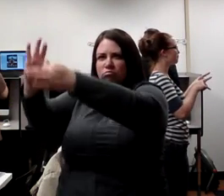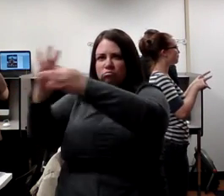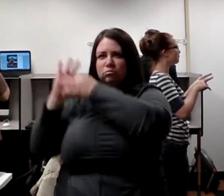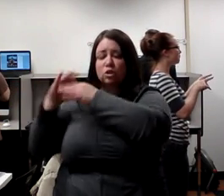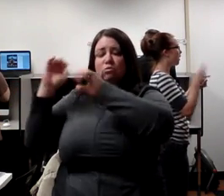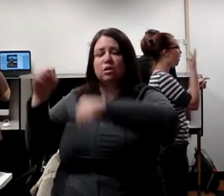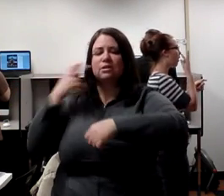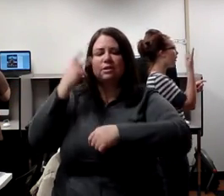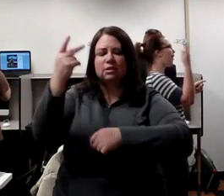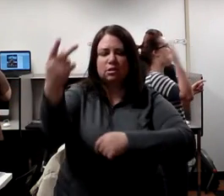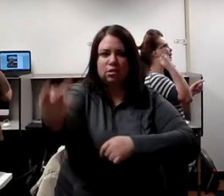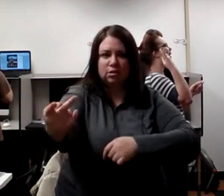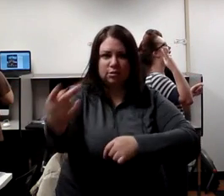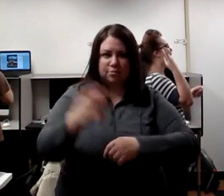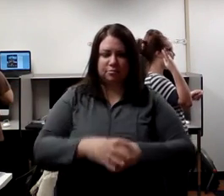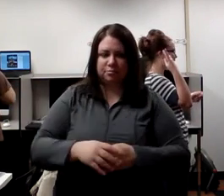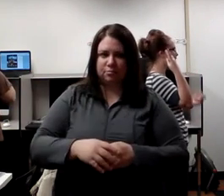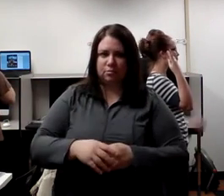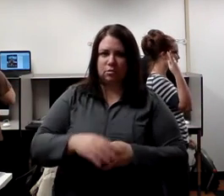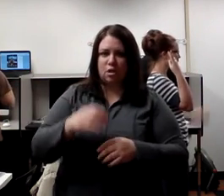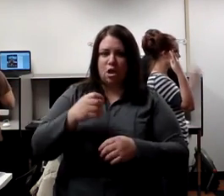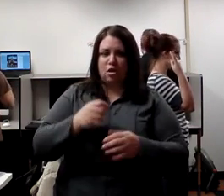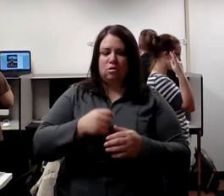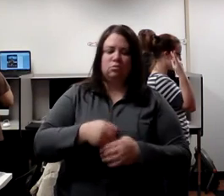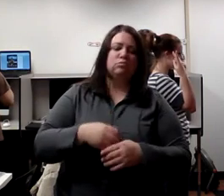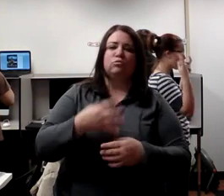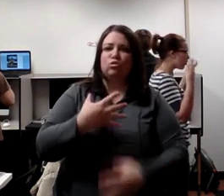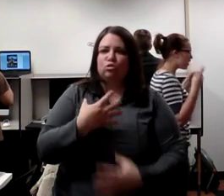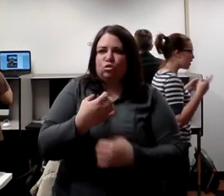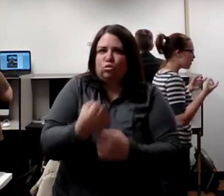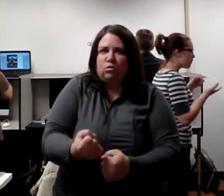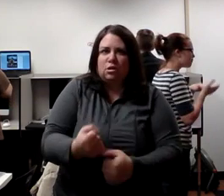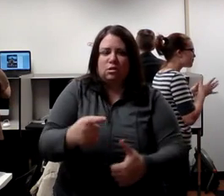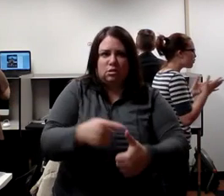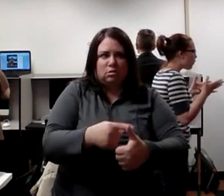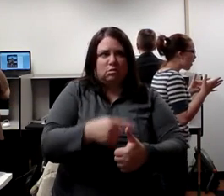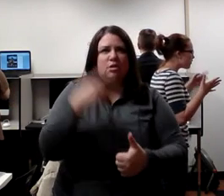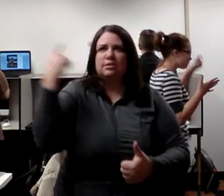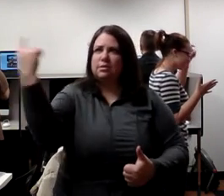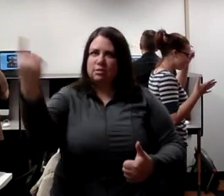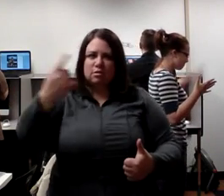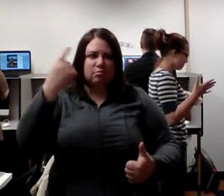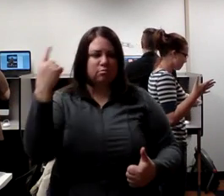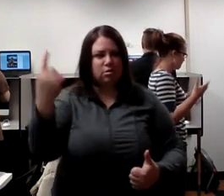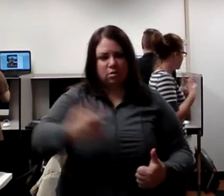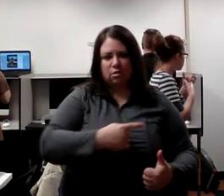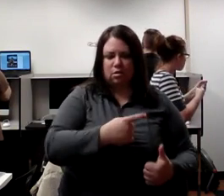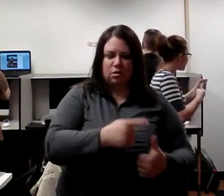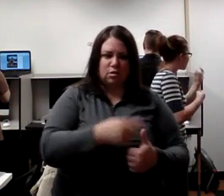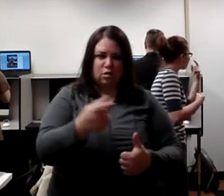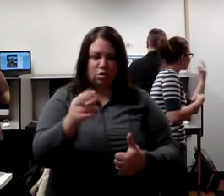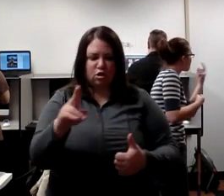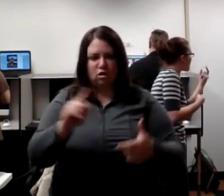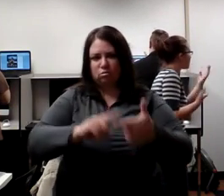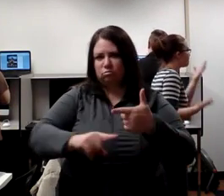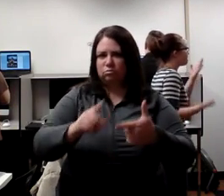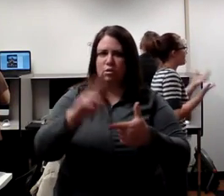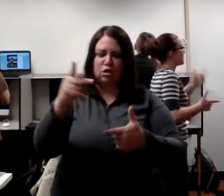You have to trust in something, your gut, destiny, life, karma, whatever. Because believing that the dots will connect down the